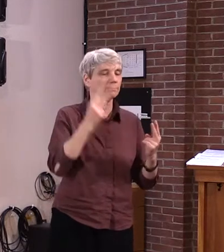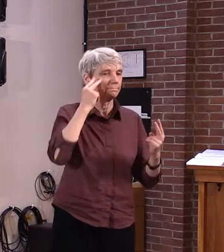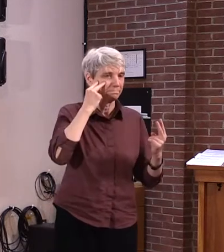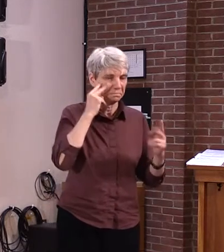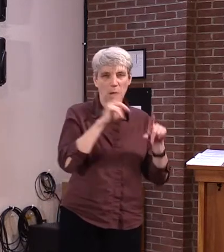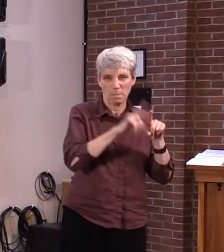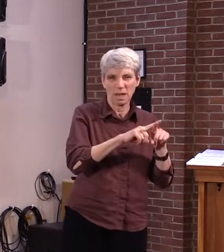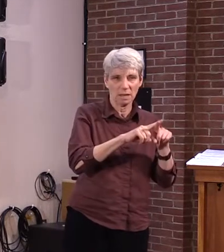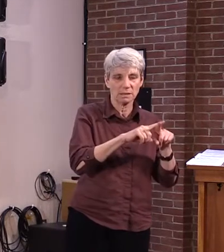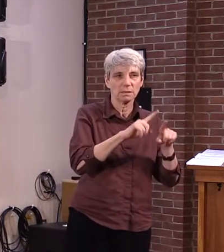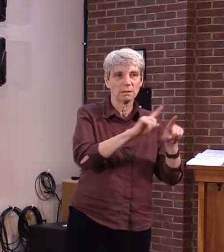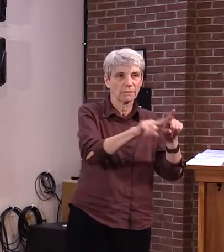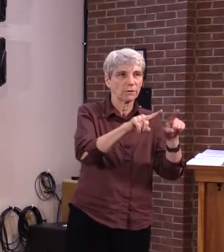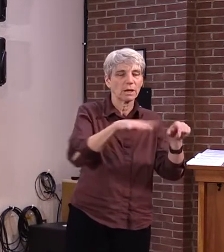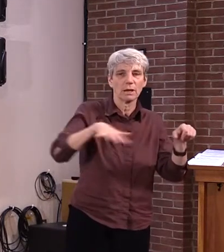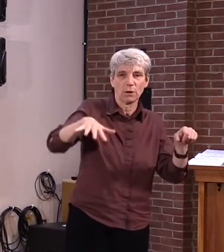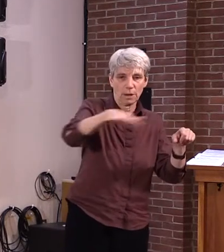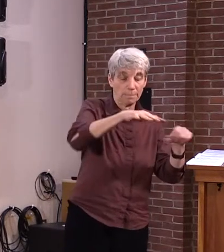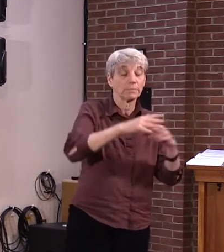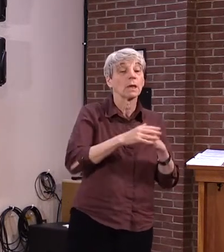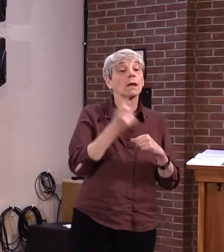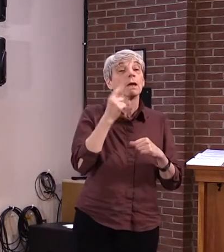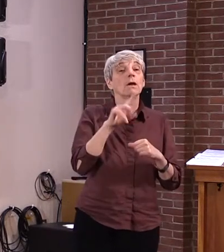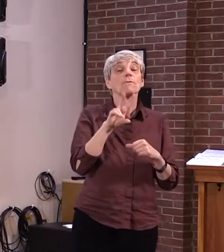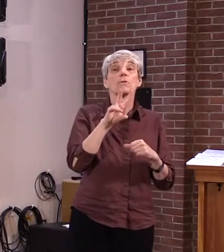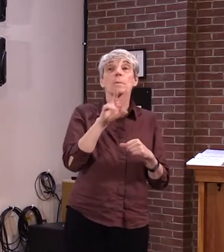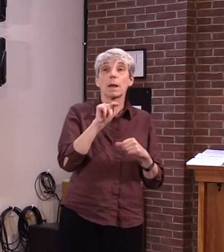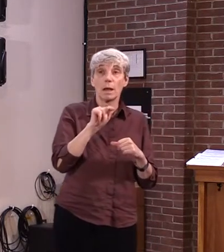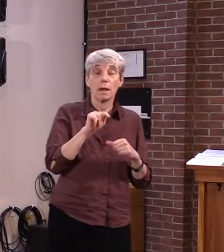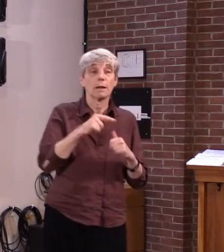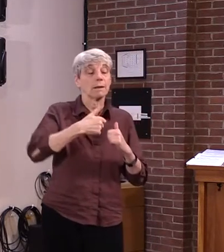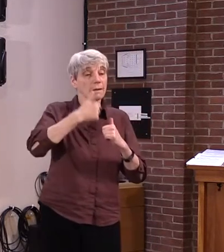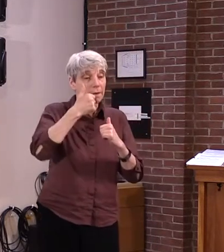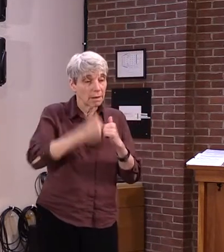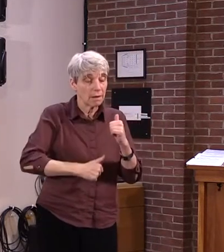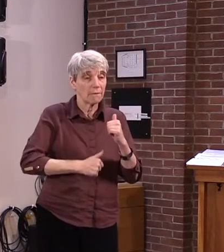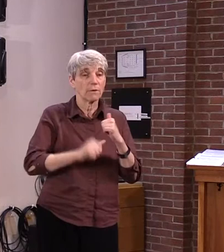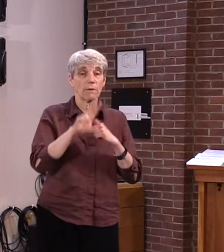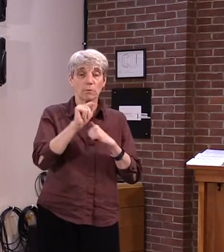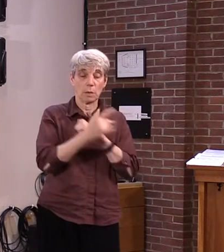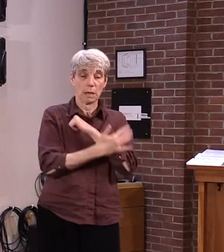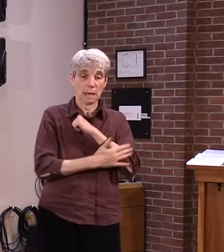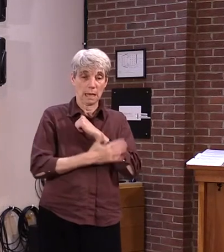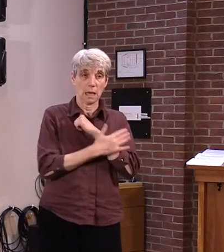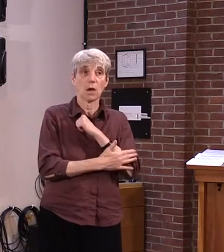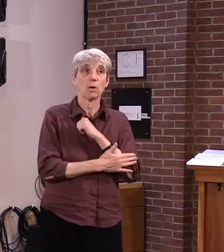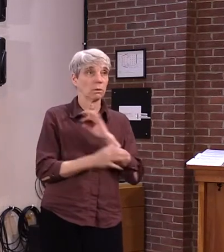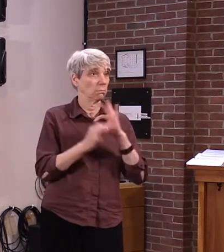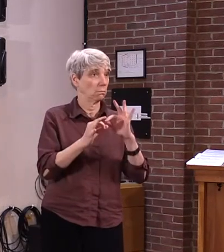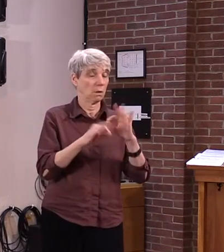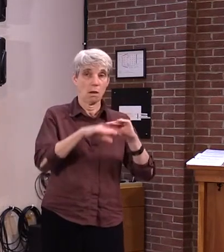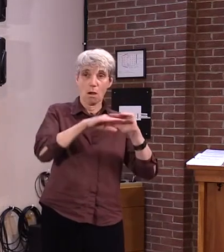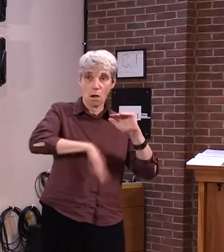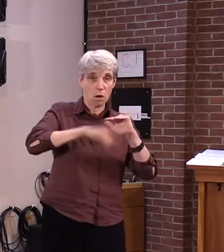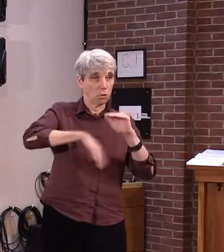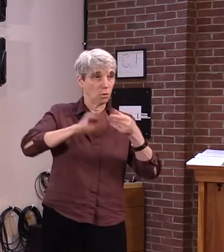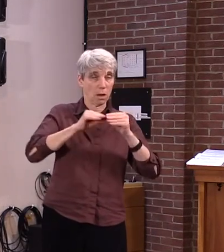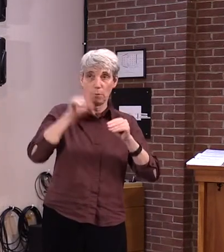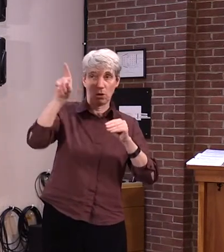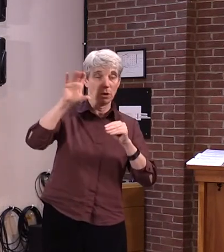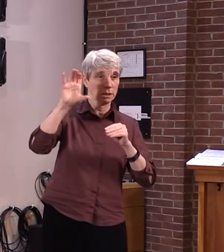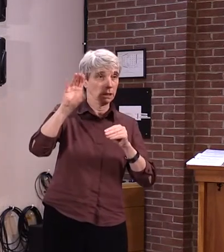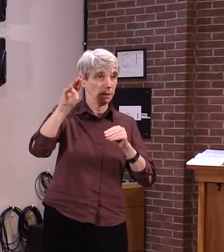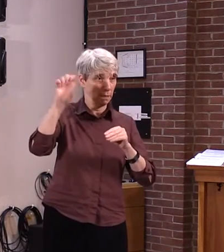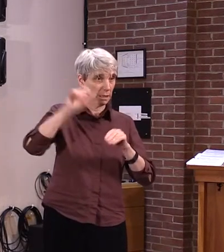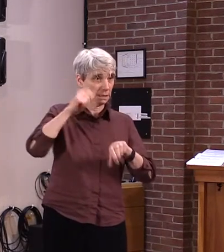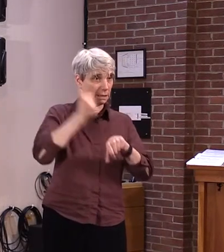Vermont in every county in the whole state is under sort of their threshold for that. So we're going to be moving to